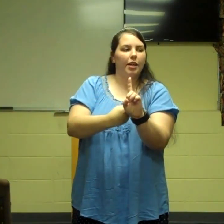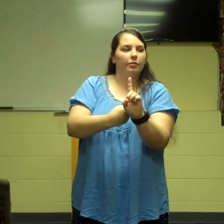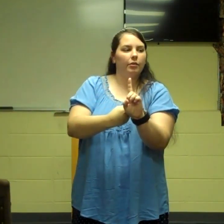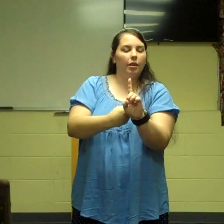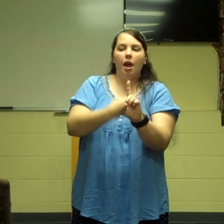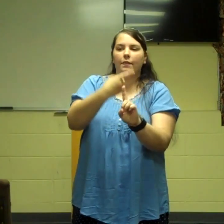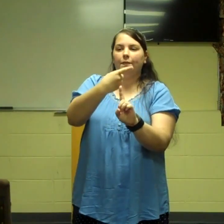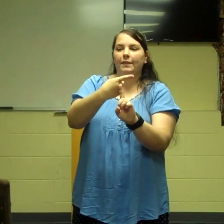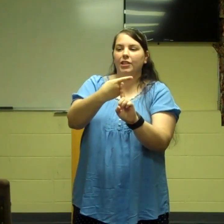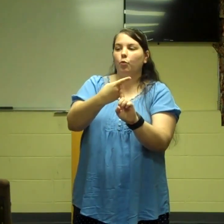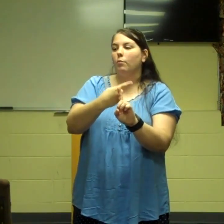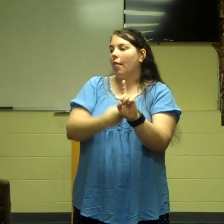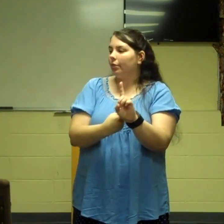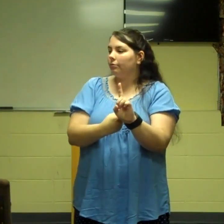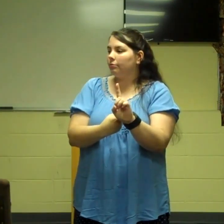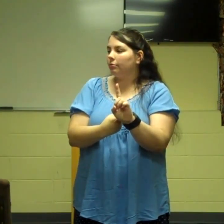hand. That's 1 month.